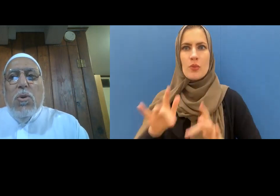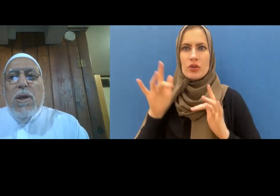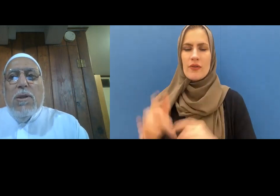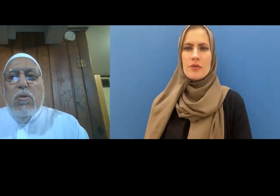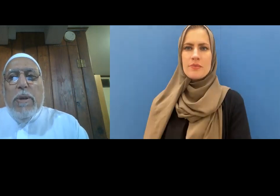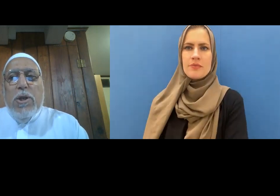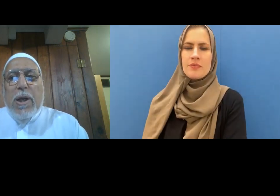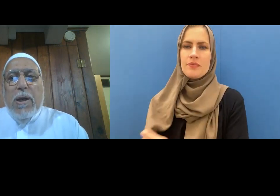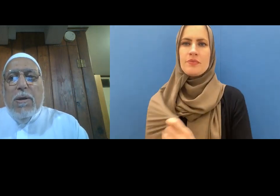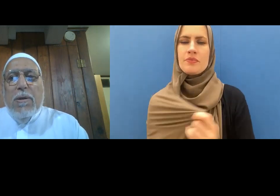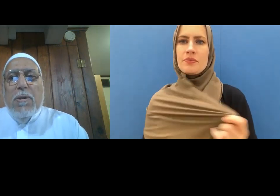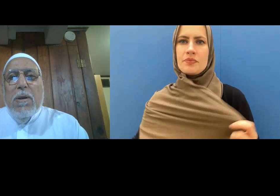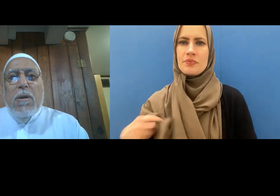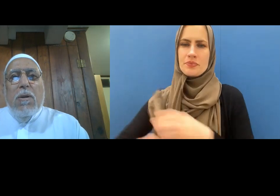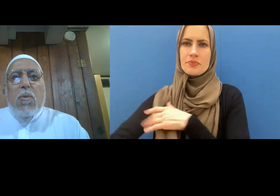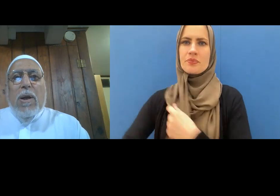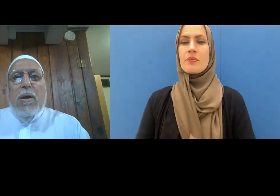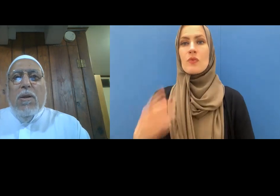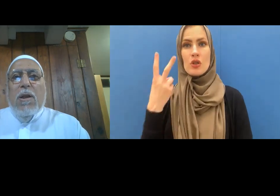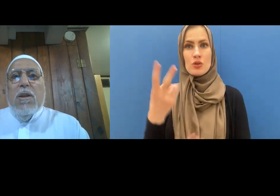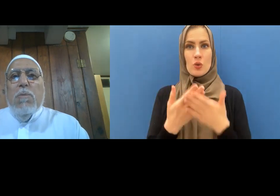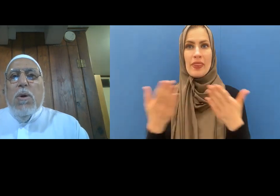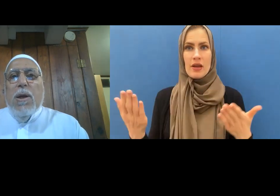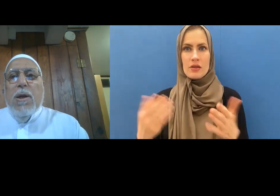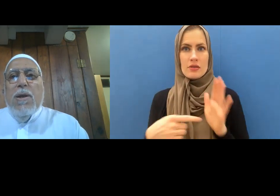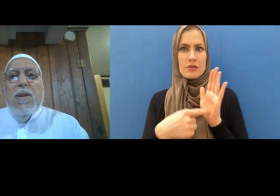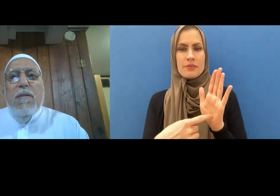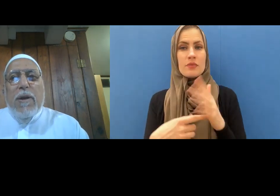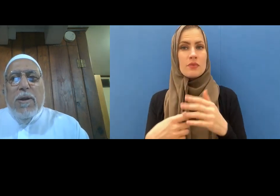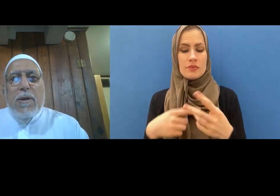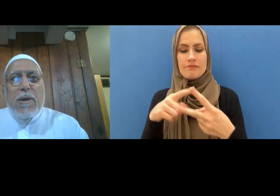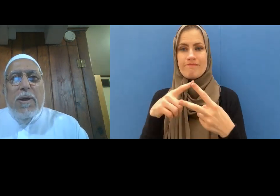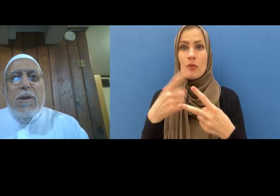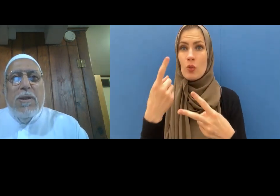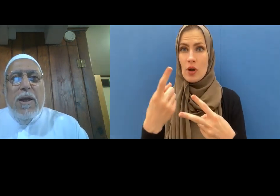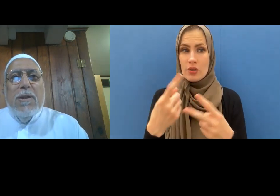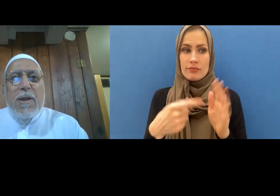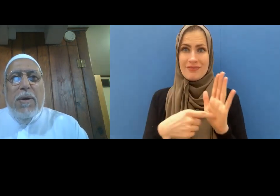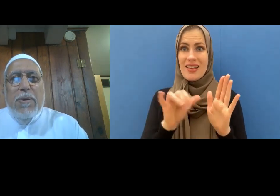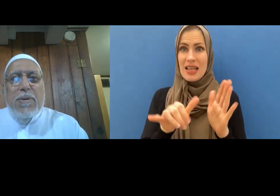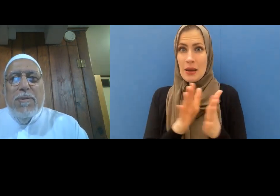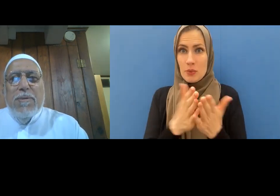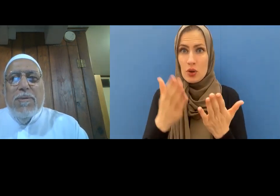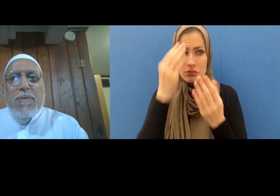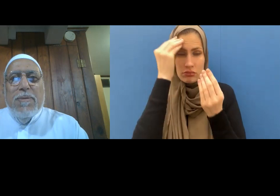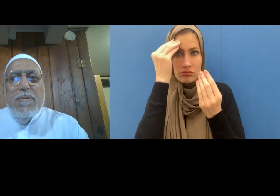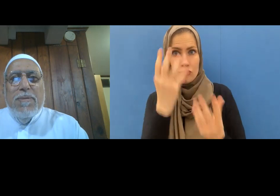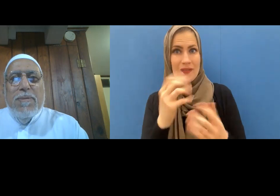So two things to mention here. One, that this book is revealed, it is sent down.